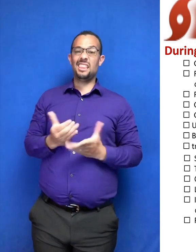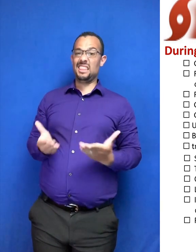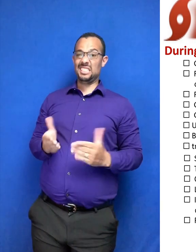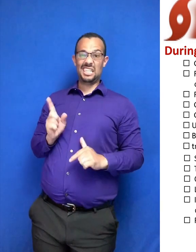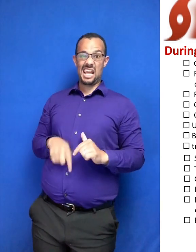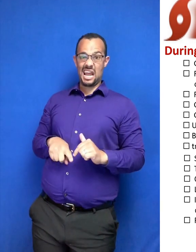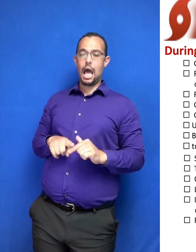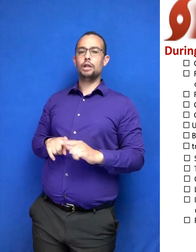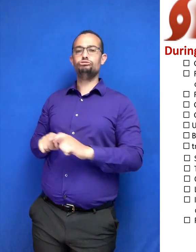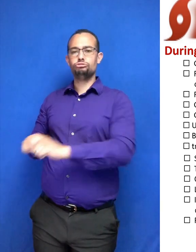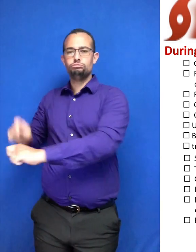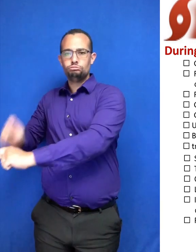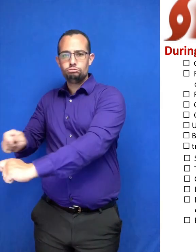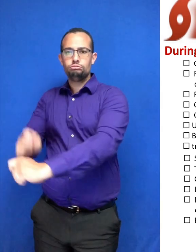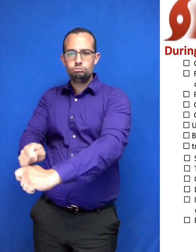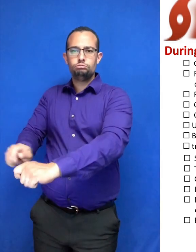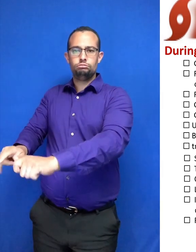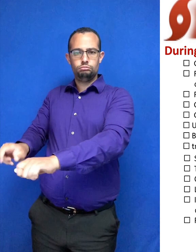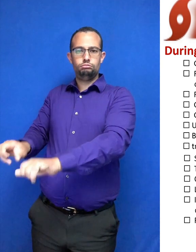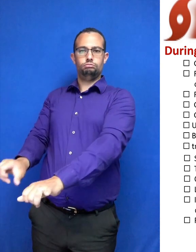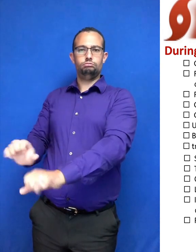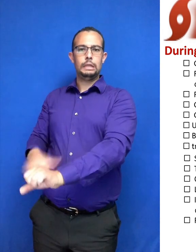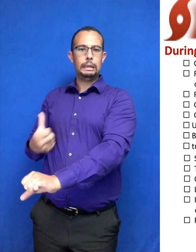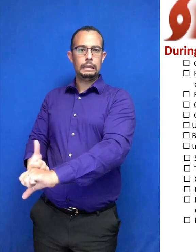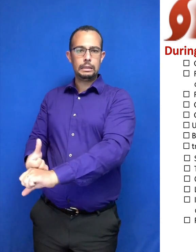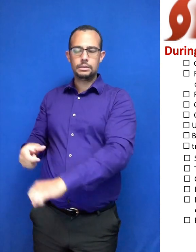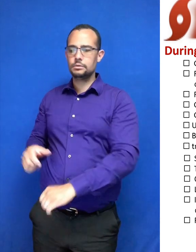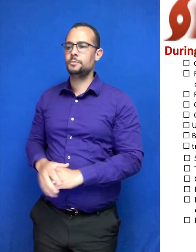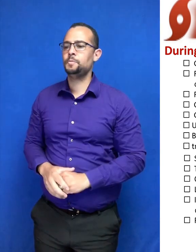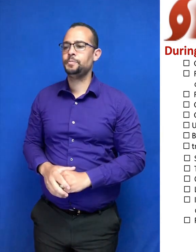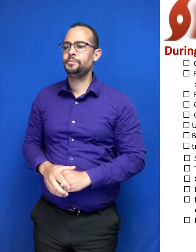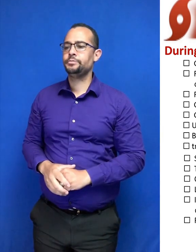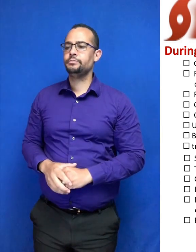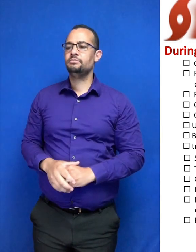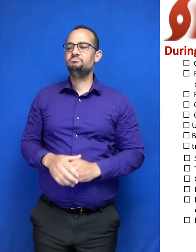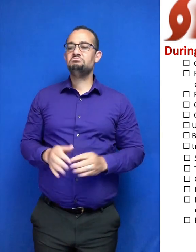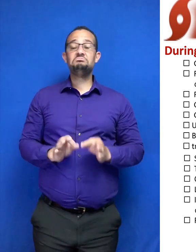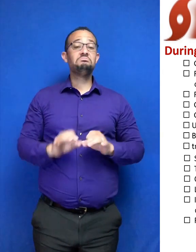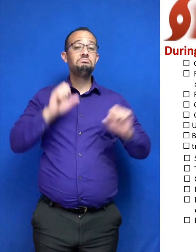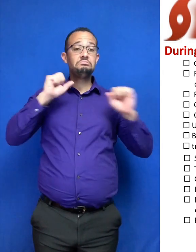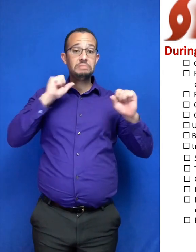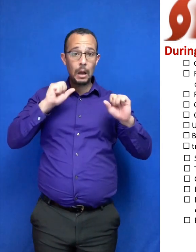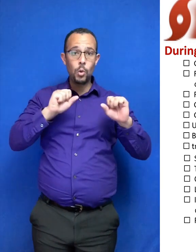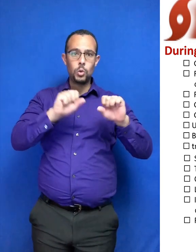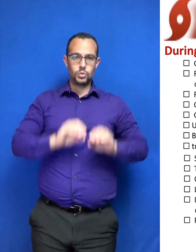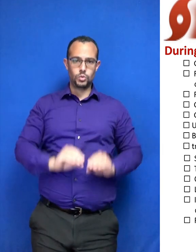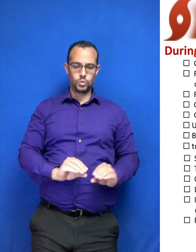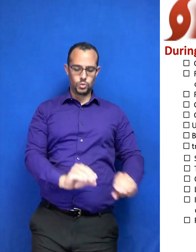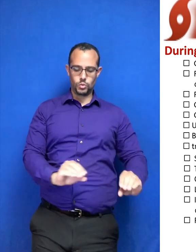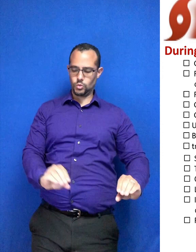Towels can be used to stuff under the door and divert water from coming inside. Quick